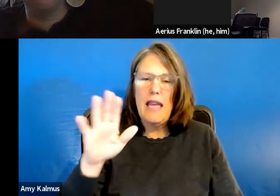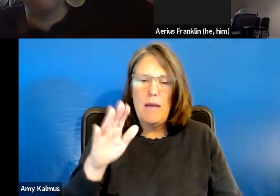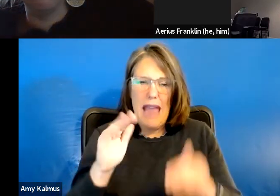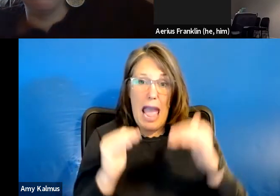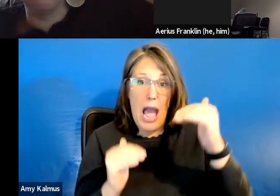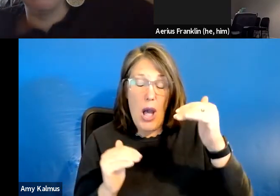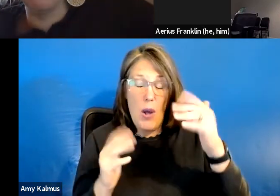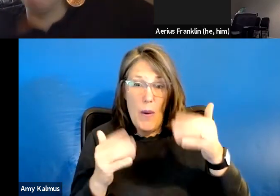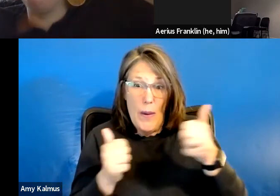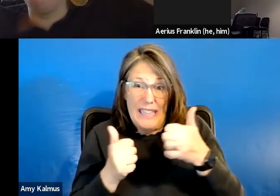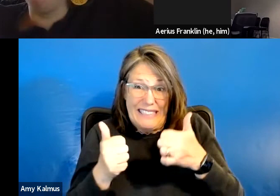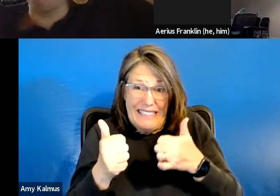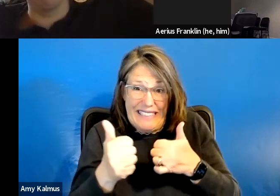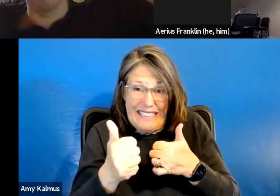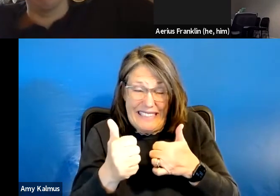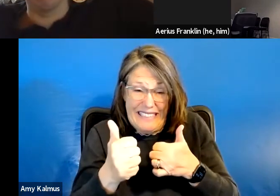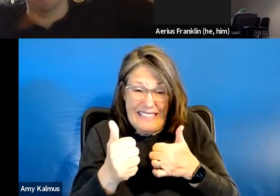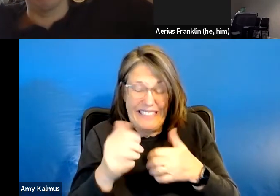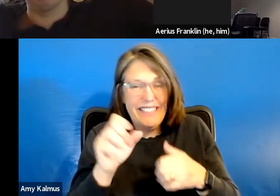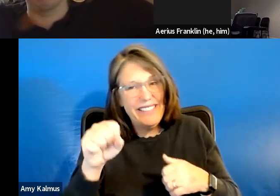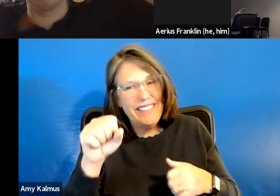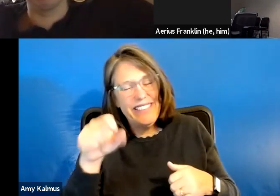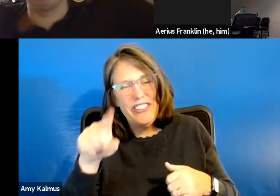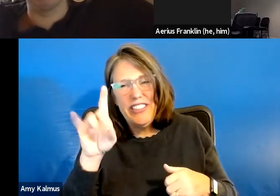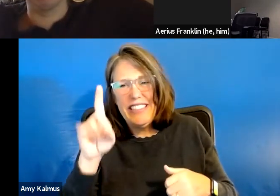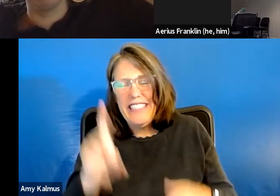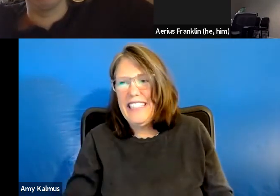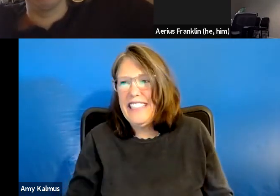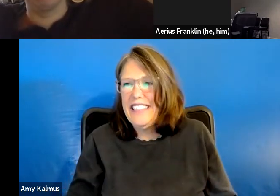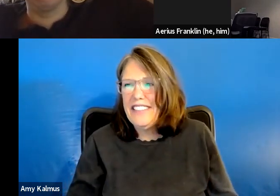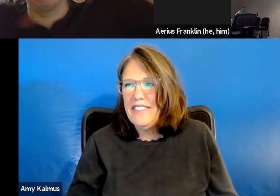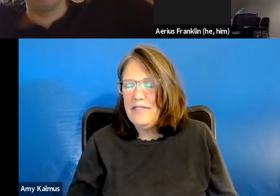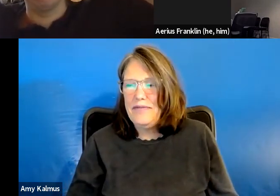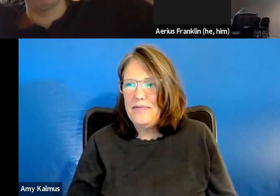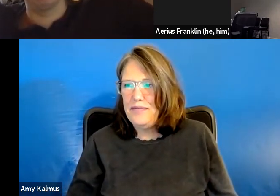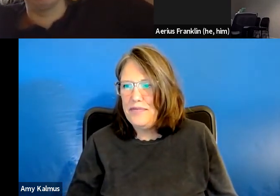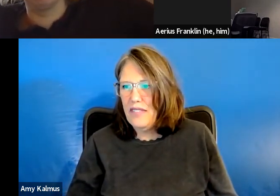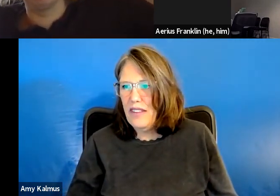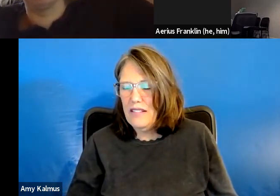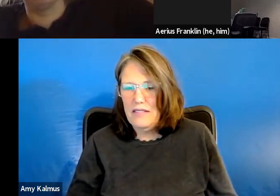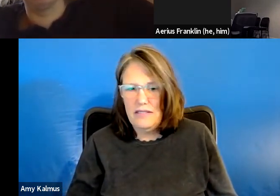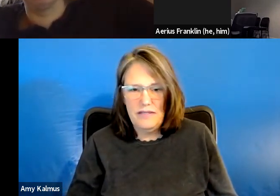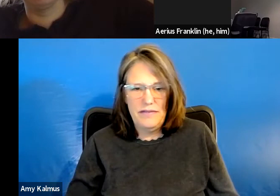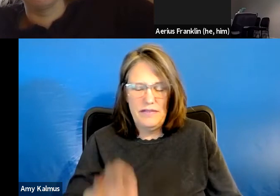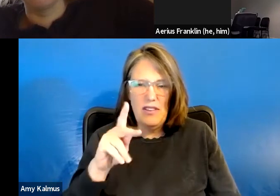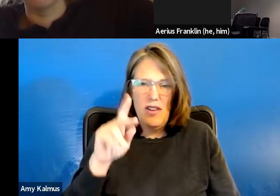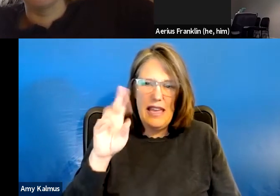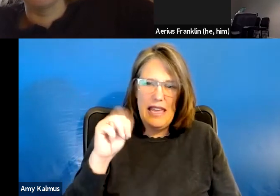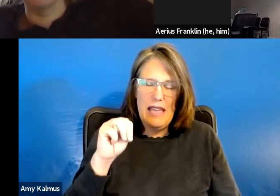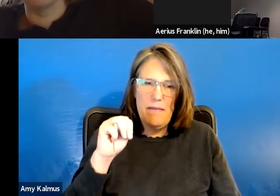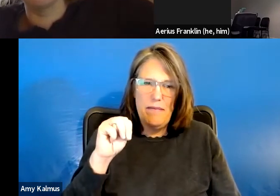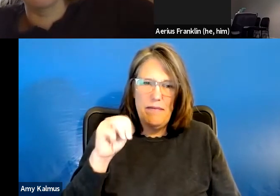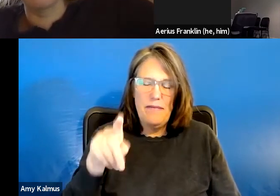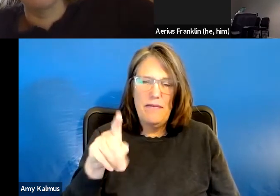Uh-oh, little bit. she there. did. She did. Oh, All right, Kimberly, you're up